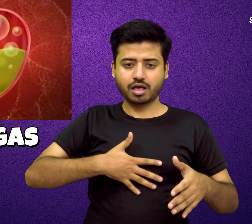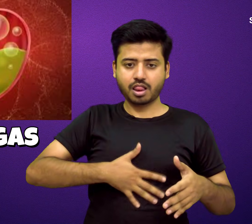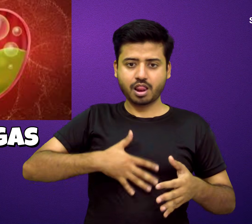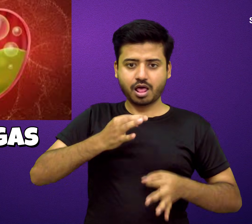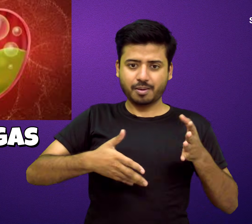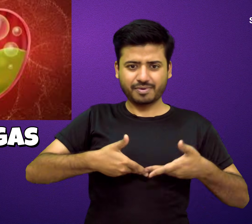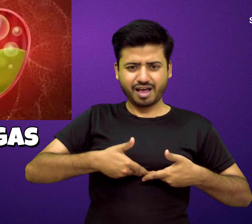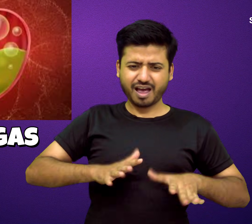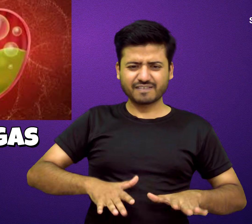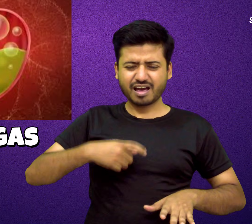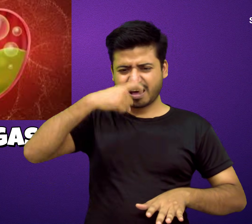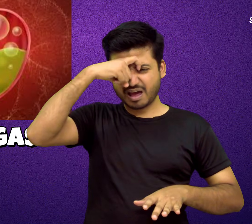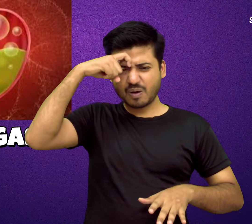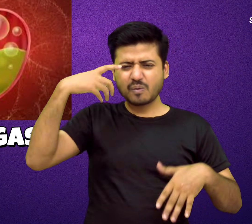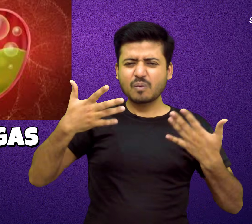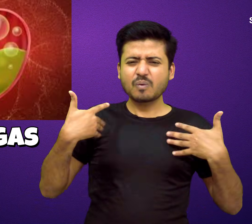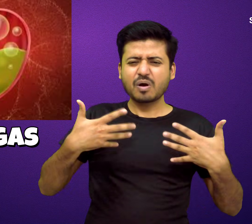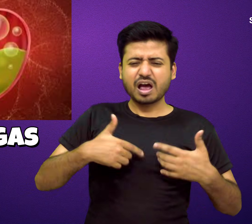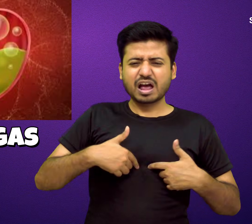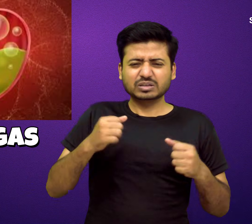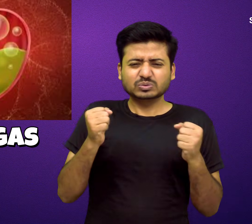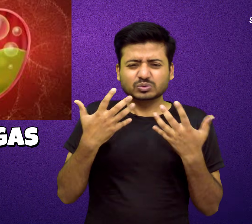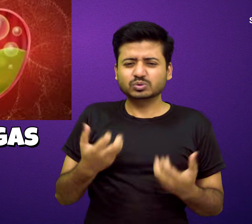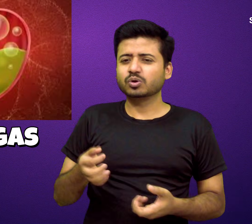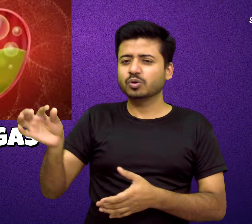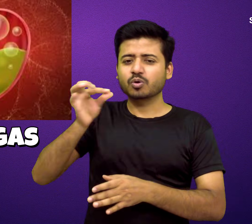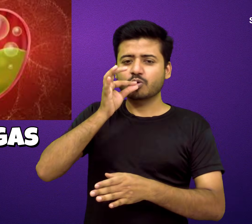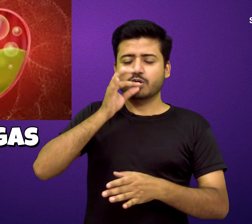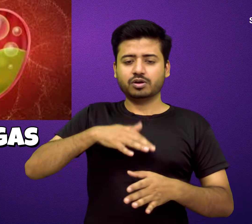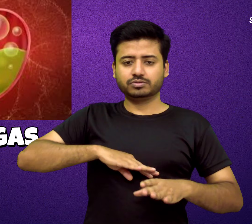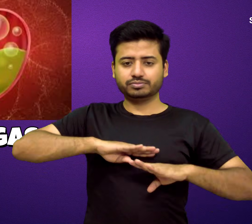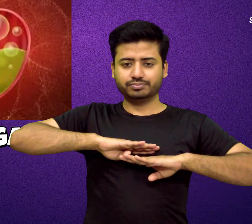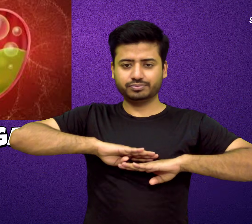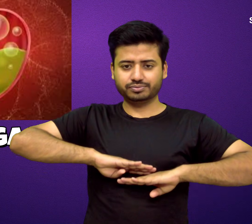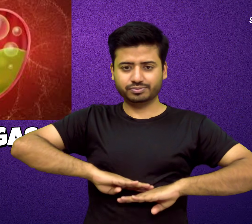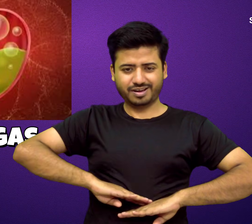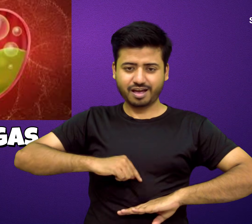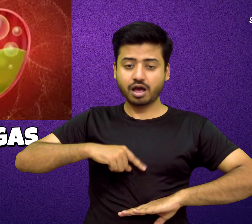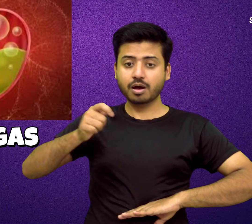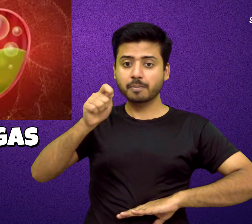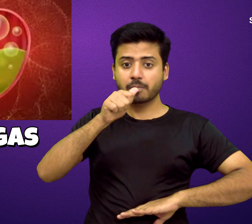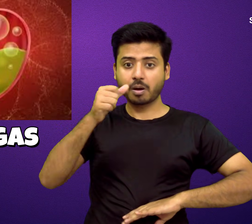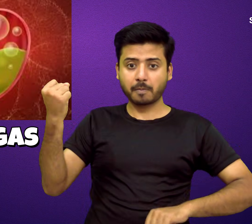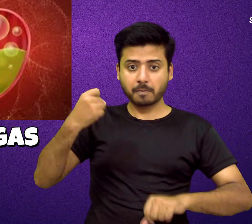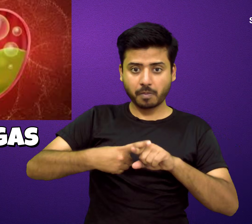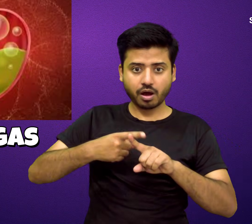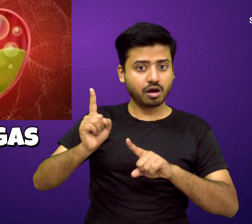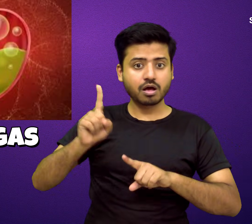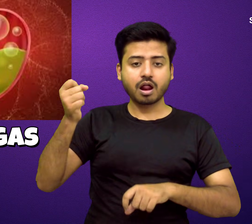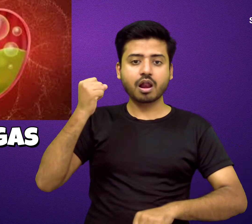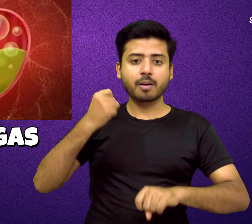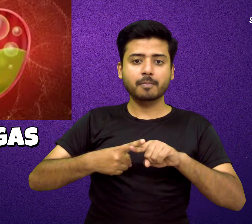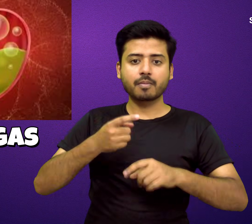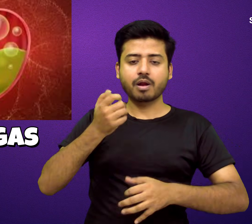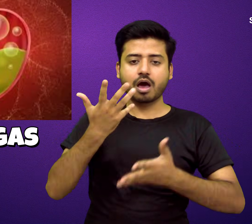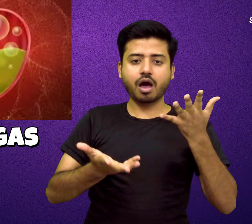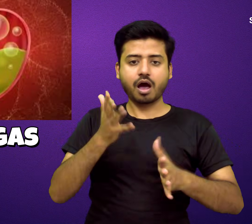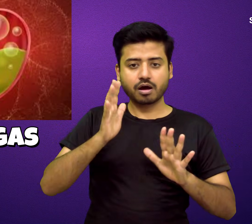weight. However, more studies are needed to understand how artificial sweeteners and diet soda may affect gut health in humans.